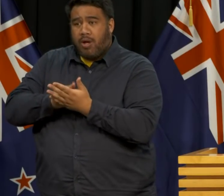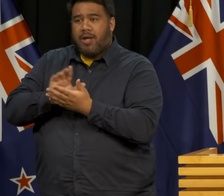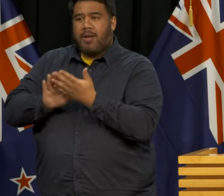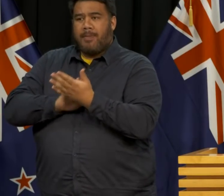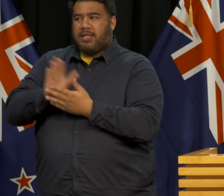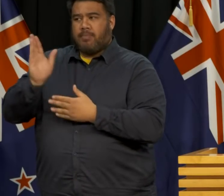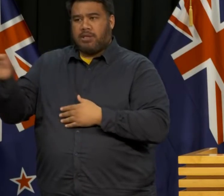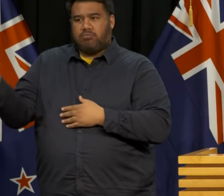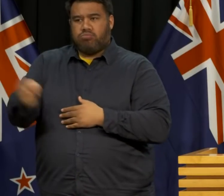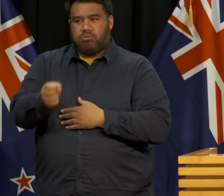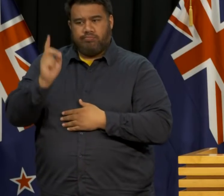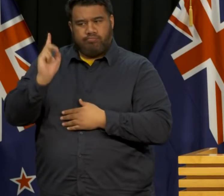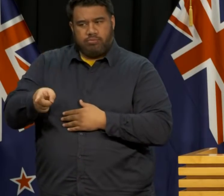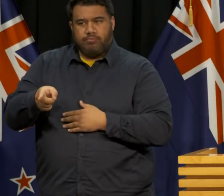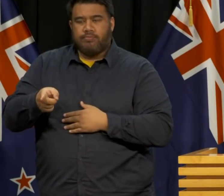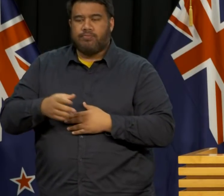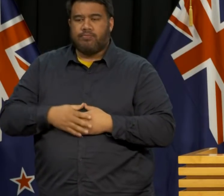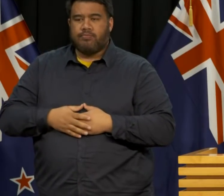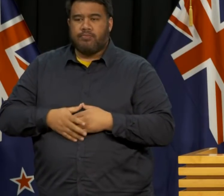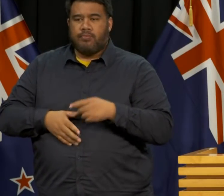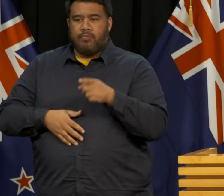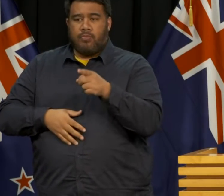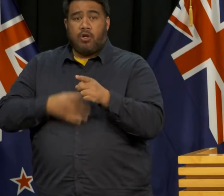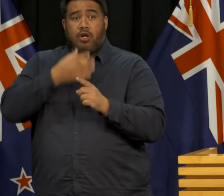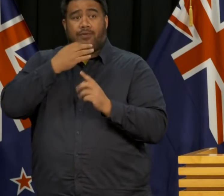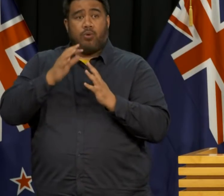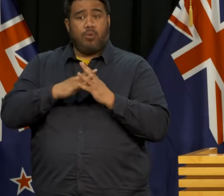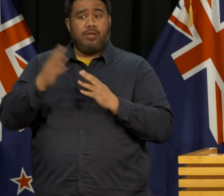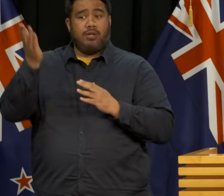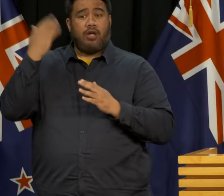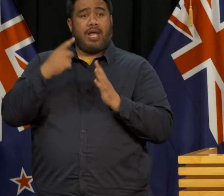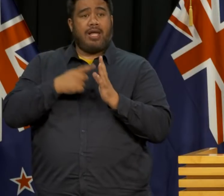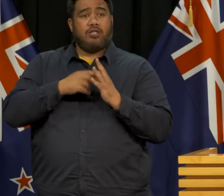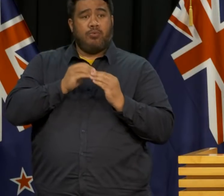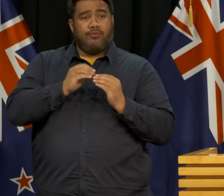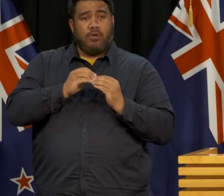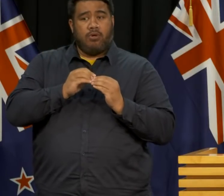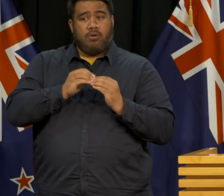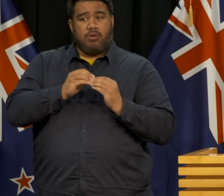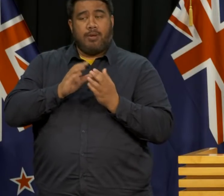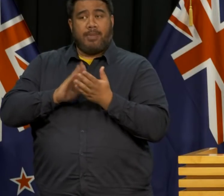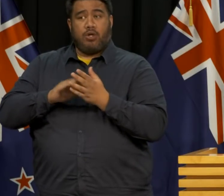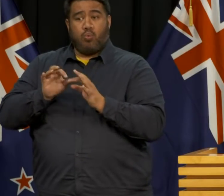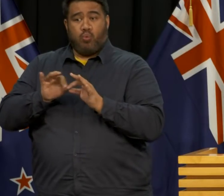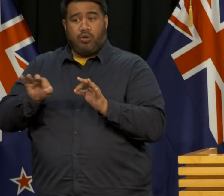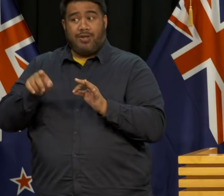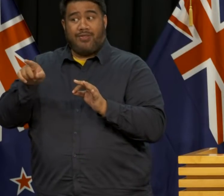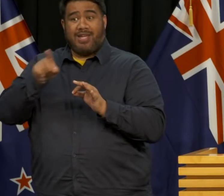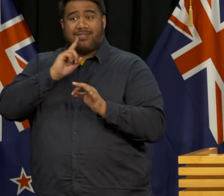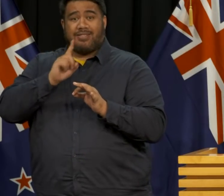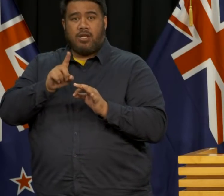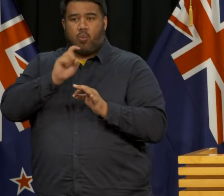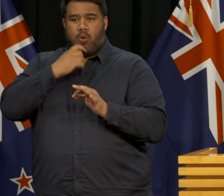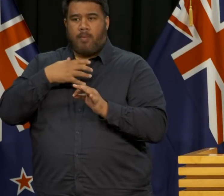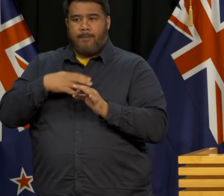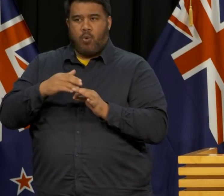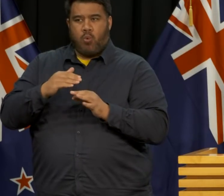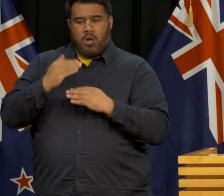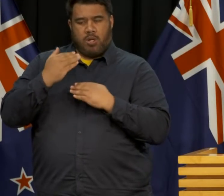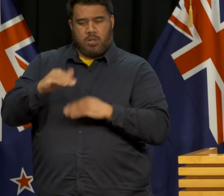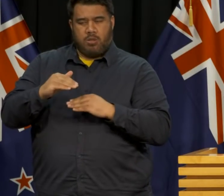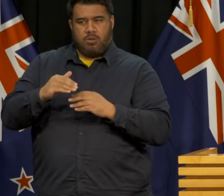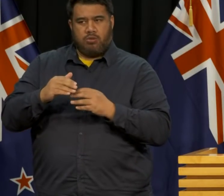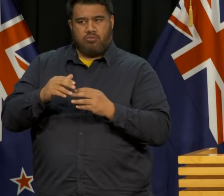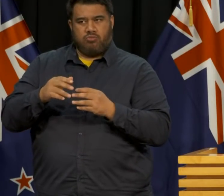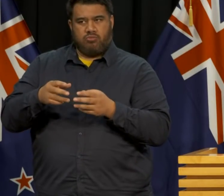their actions, and they will be. A few weeks ago, Ashley Bloomfield and Megan Woods both said that they were looking at tighter room restrictions, maybe not letting people out until